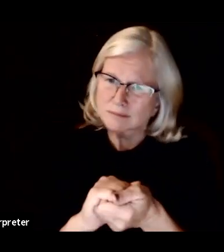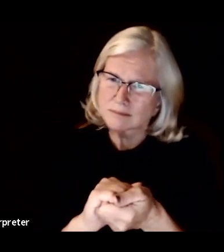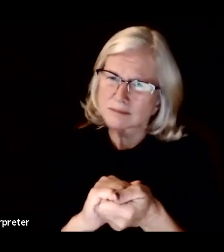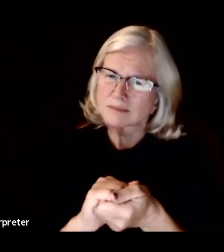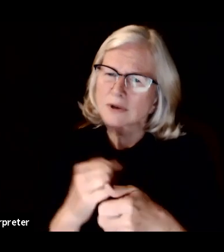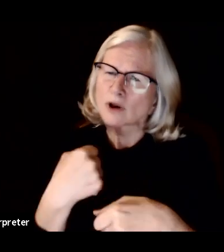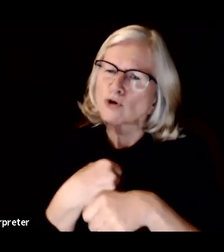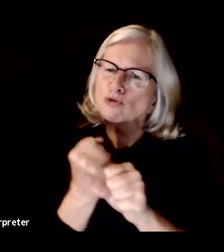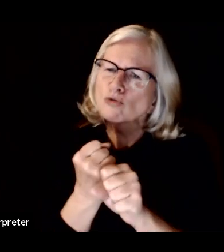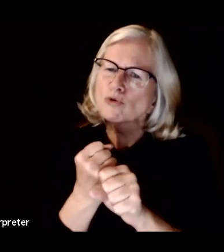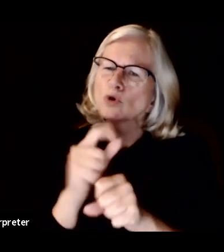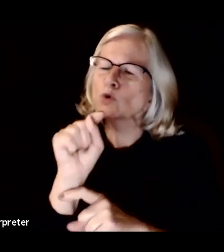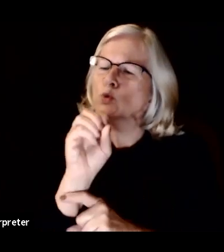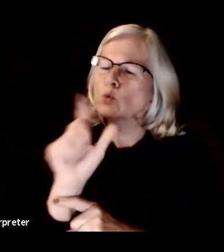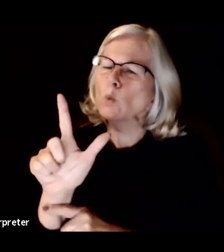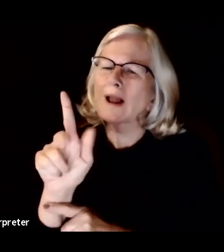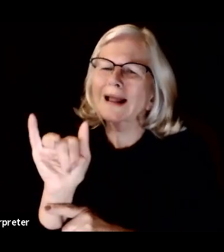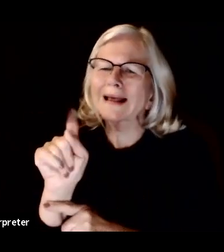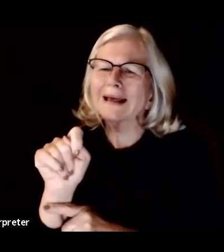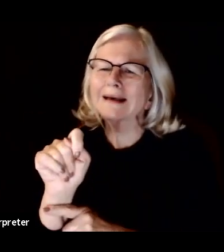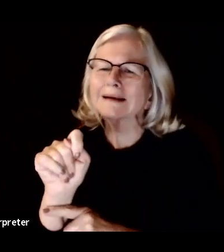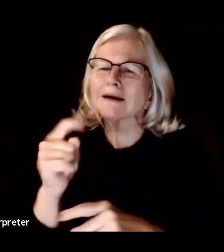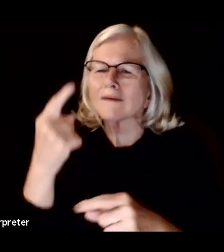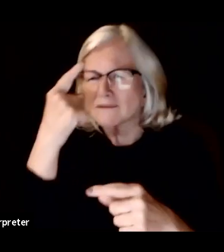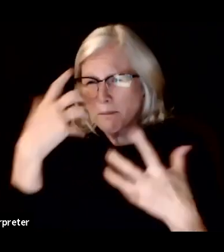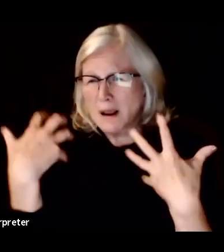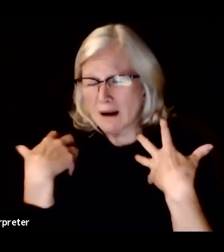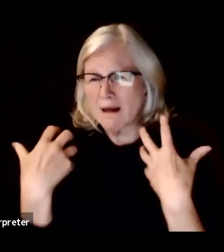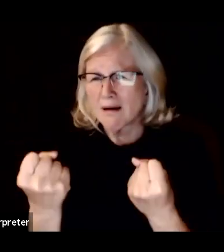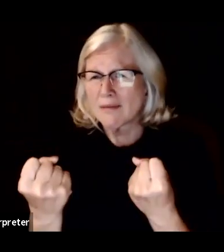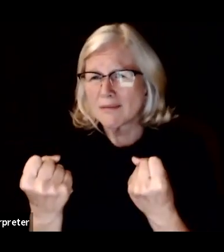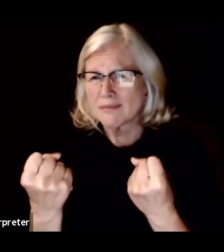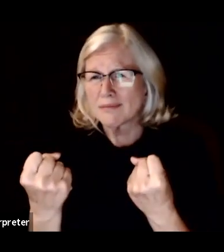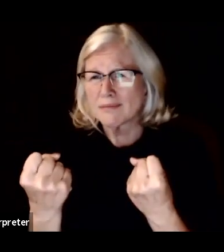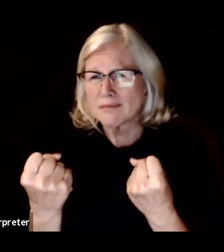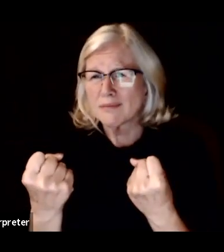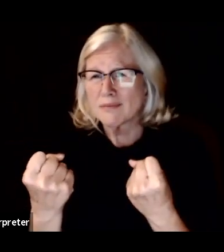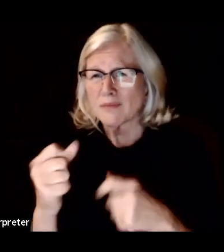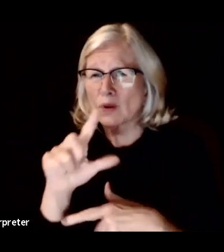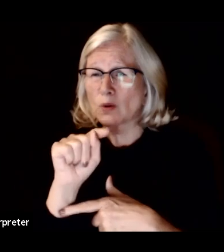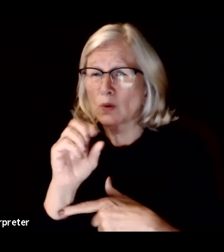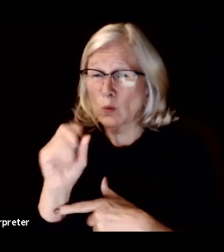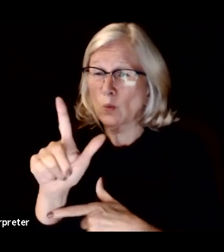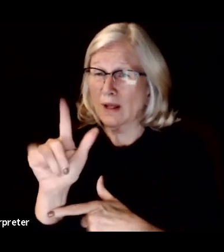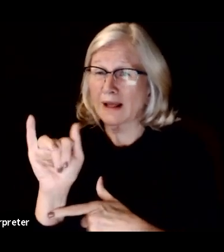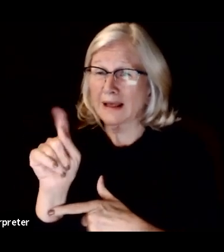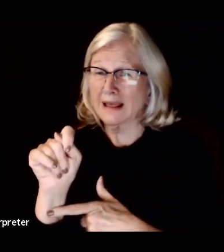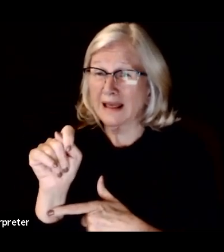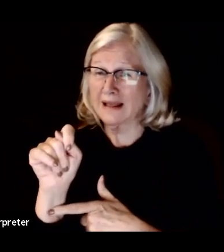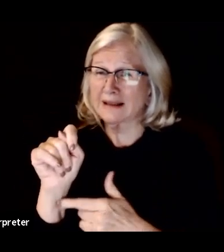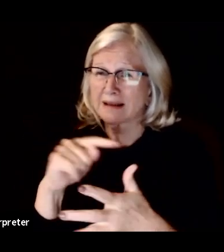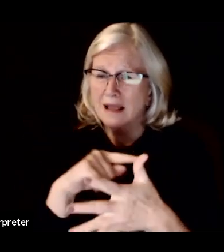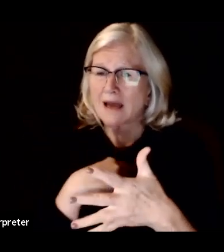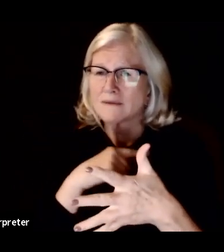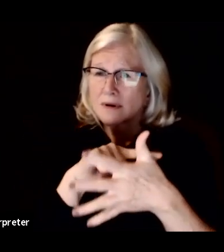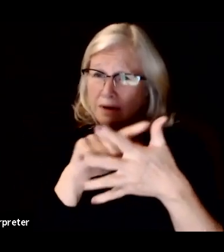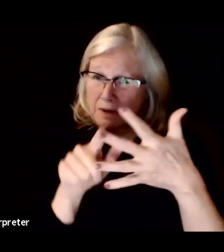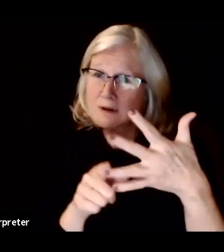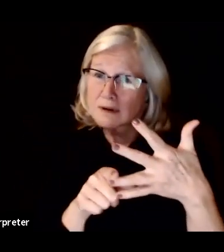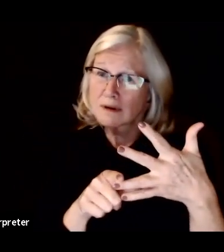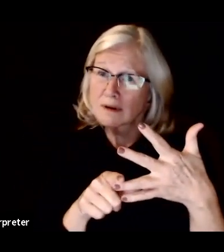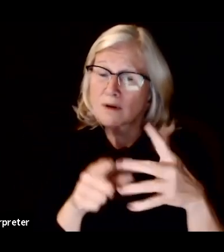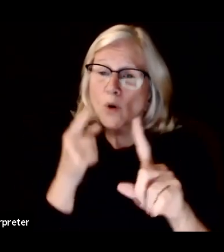for healthcare workers. This toolkit aims to increase leaders' understanding about common